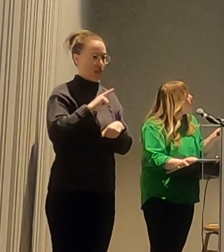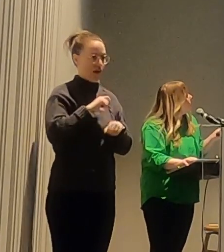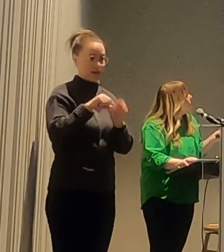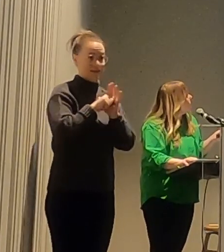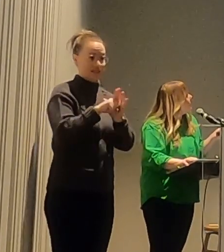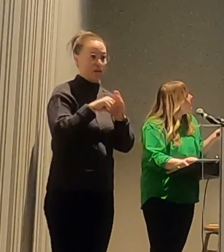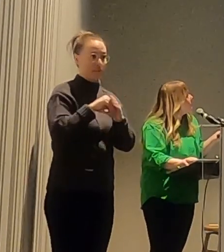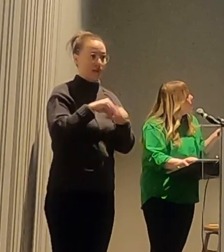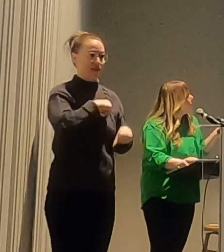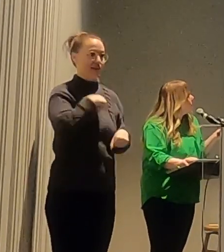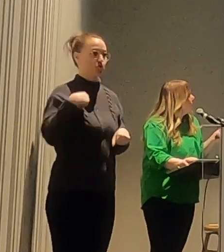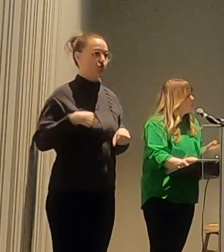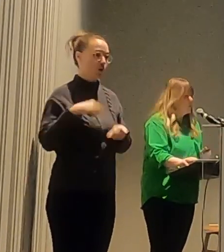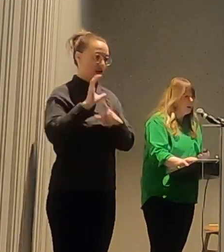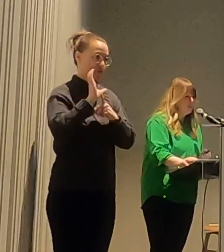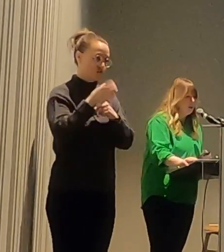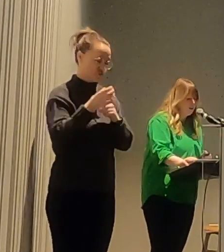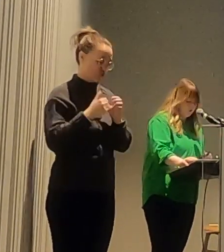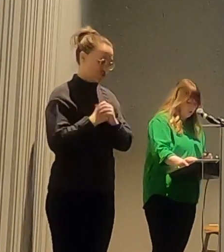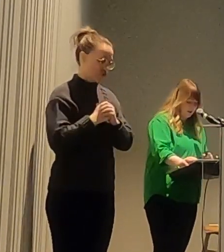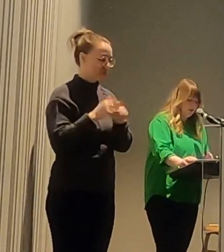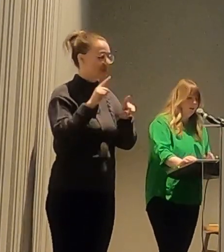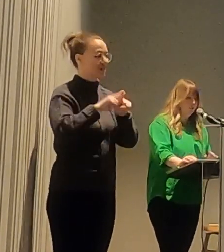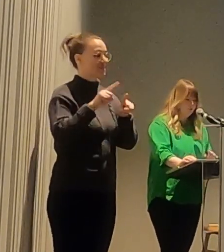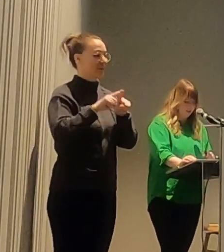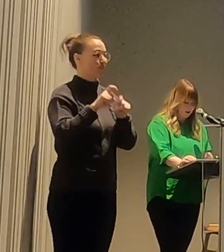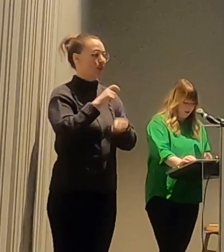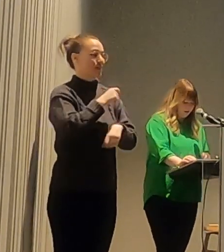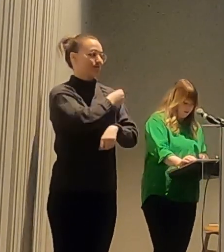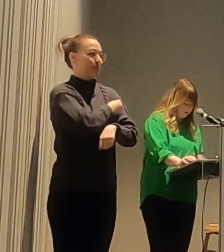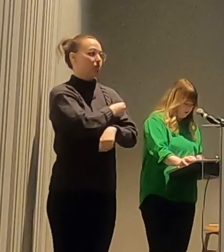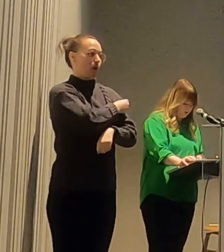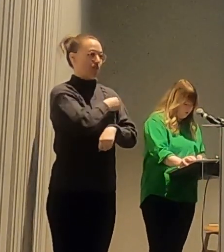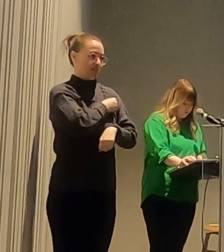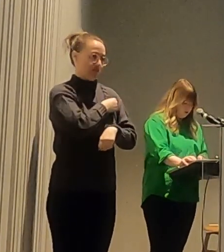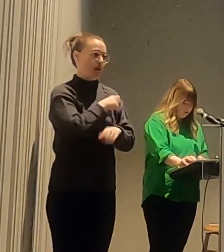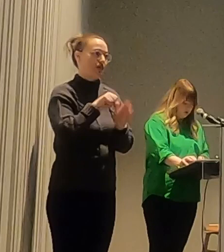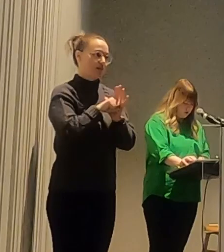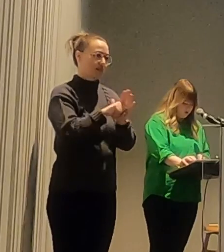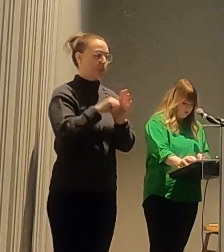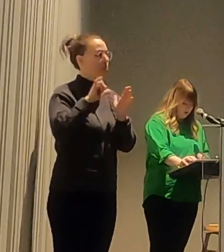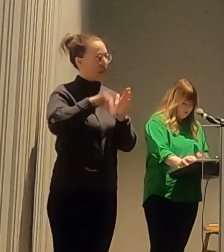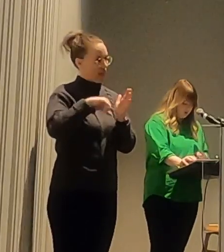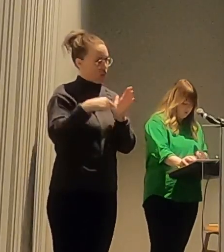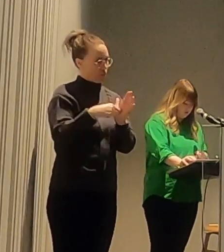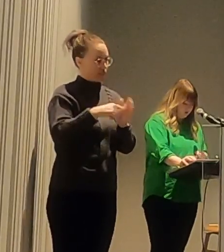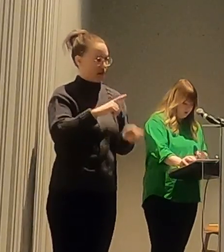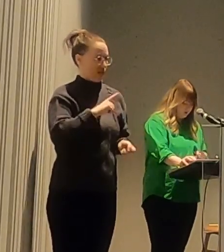There's also many inclusions of the swastika, which again is for luck.